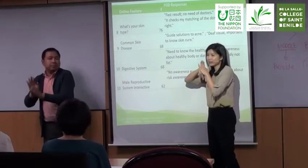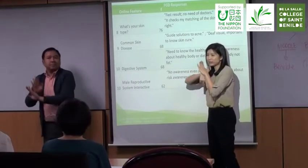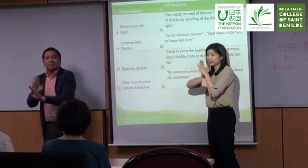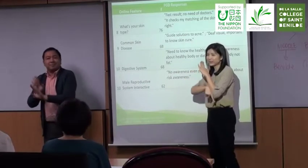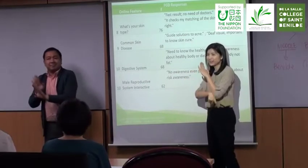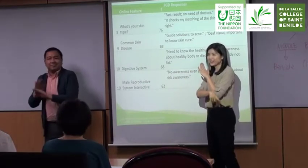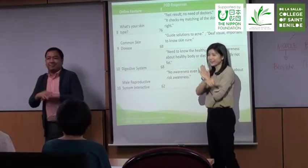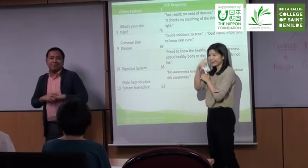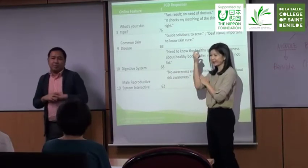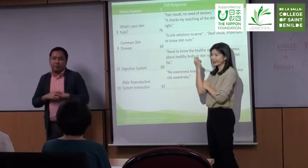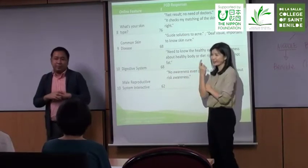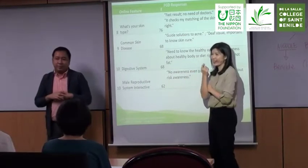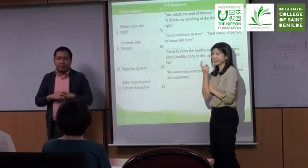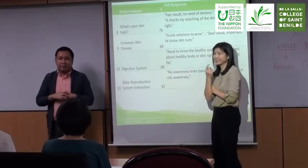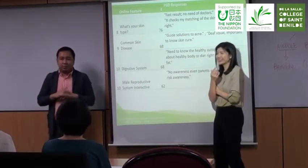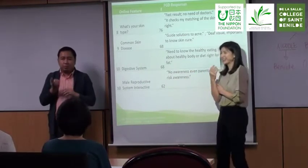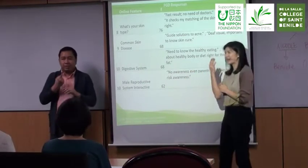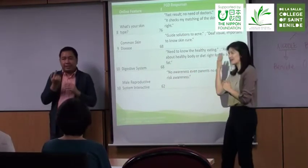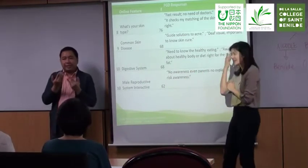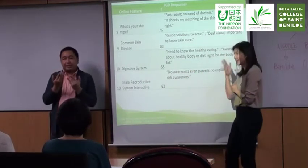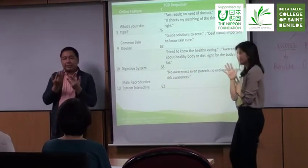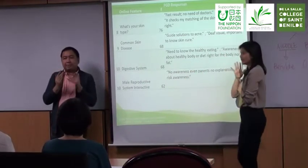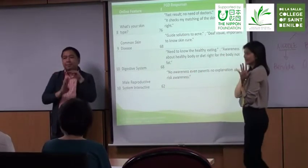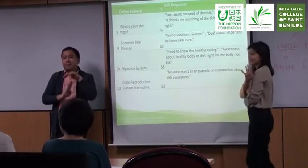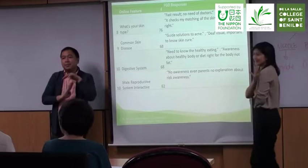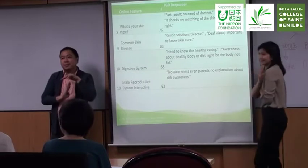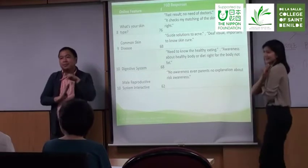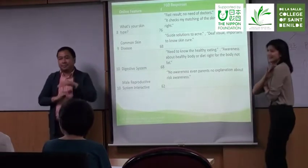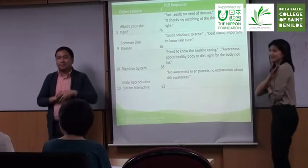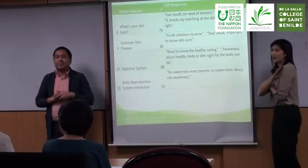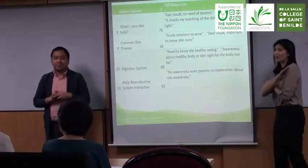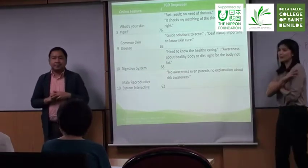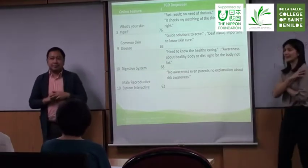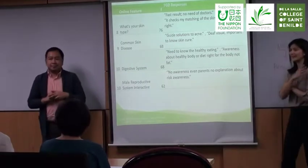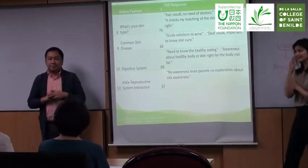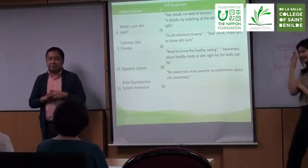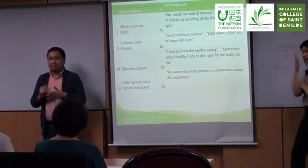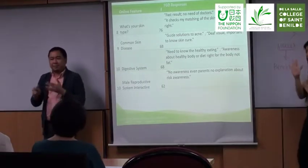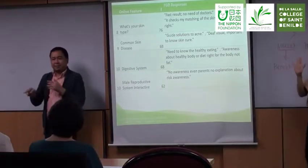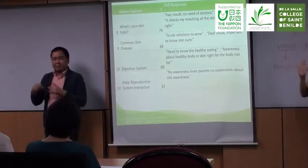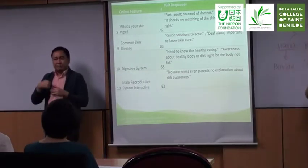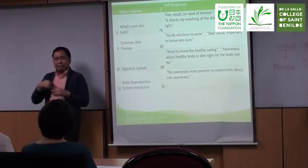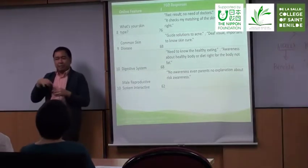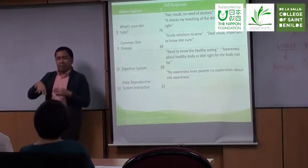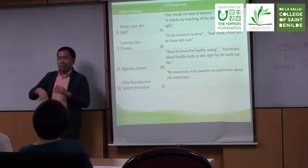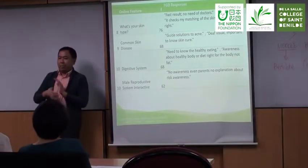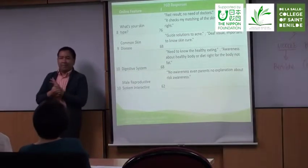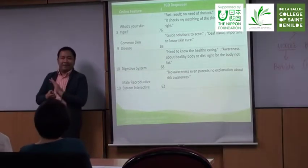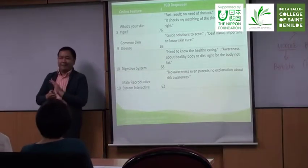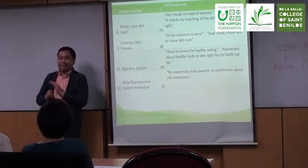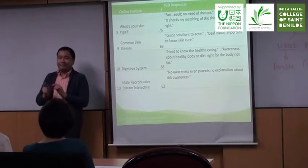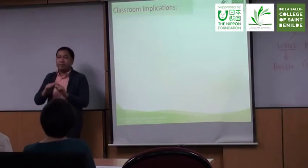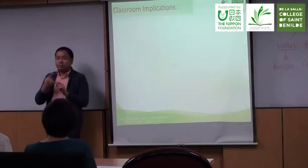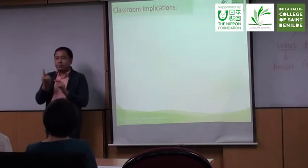those are deep understanding and they may not be competent, I would assume.